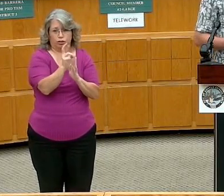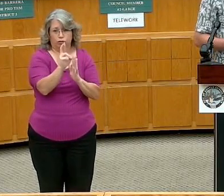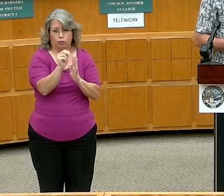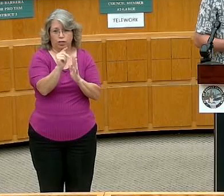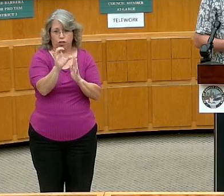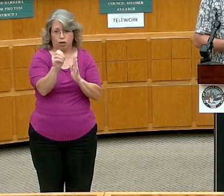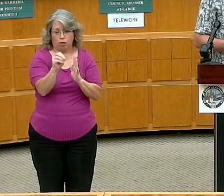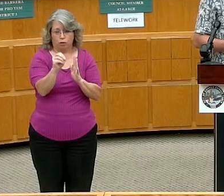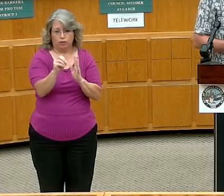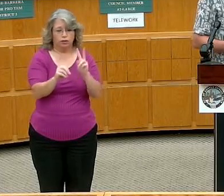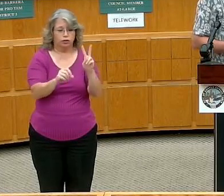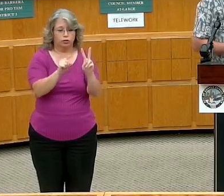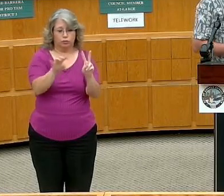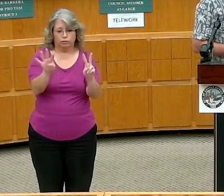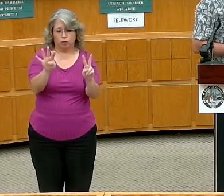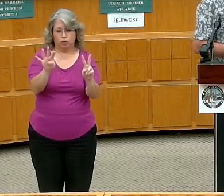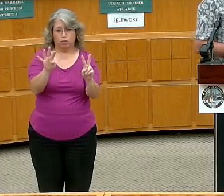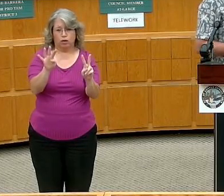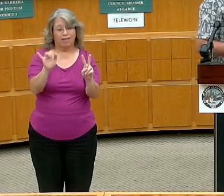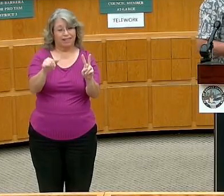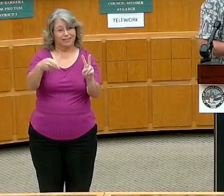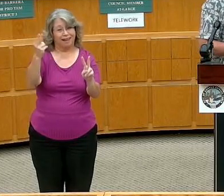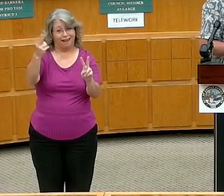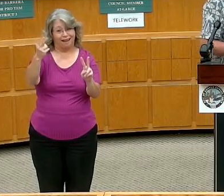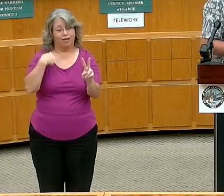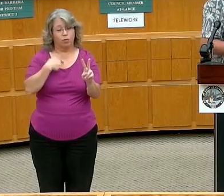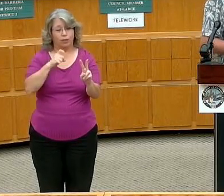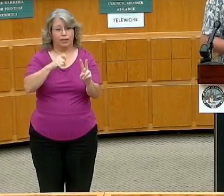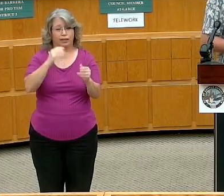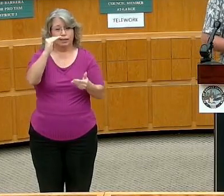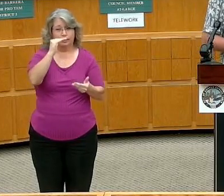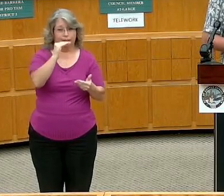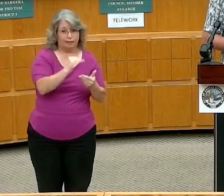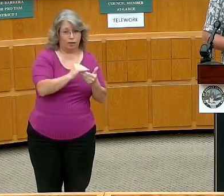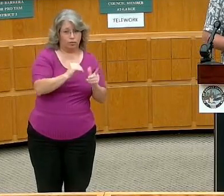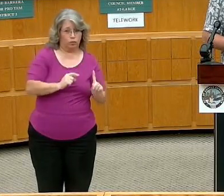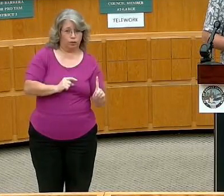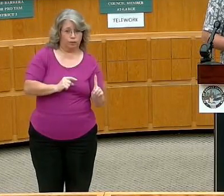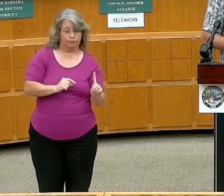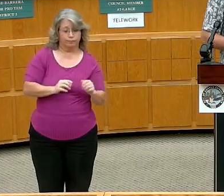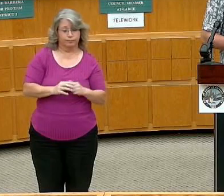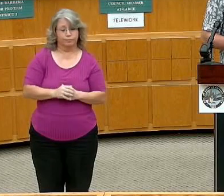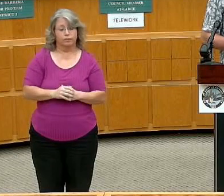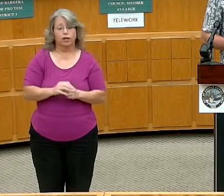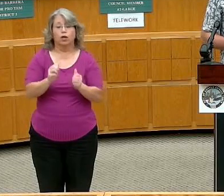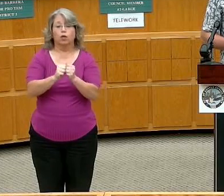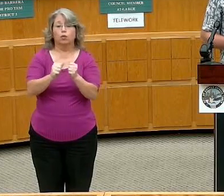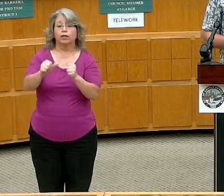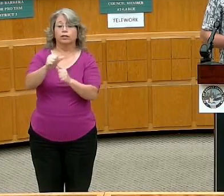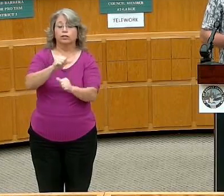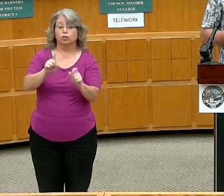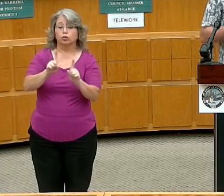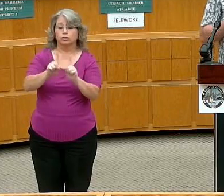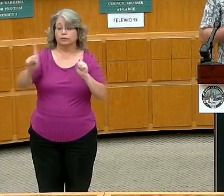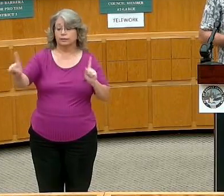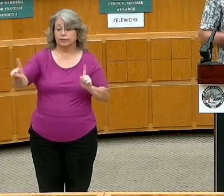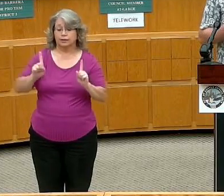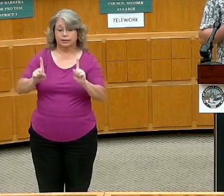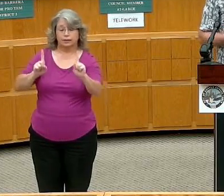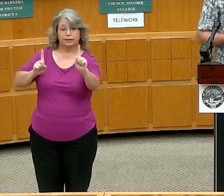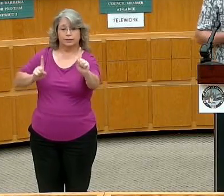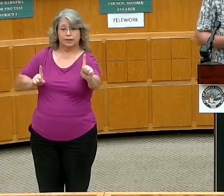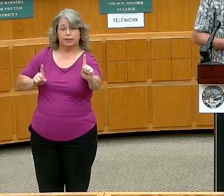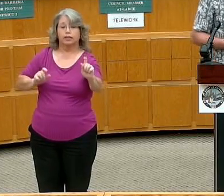want to get that down to 1. With social distancing, it gets it down to 1 plus